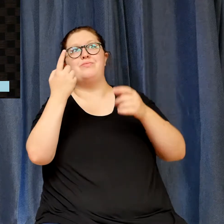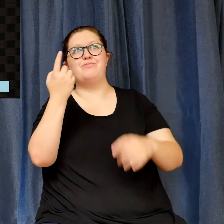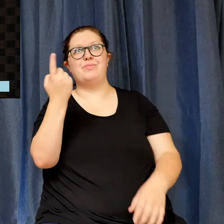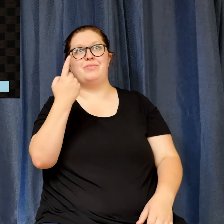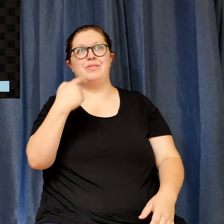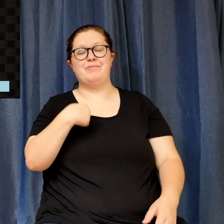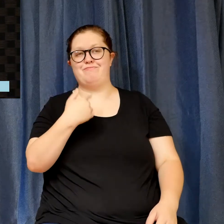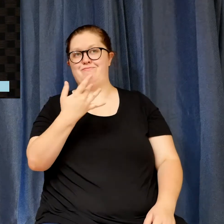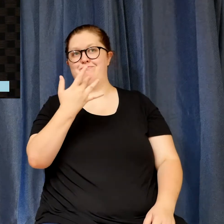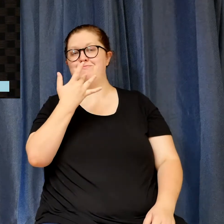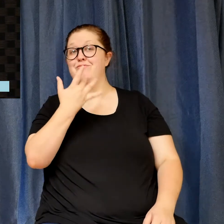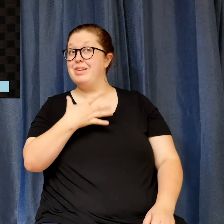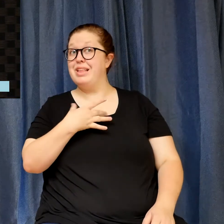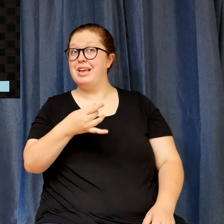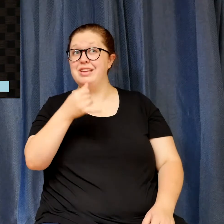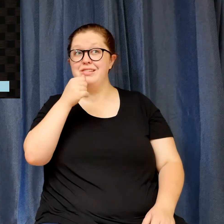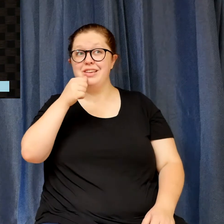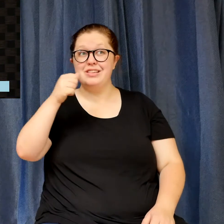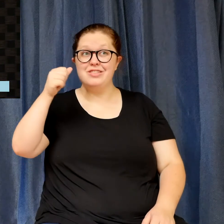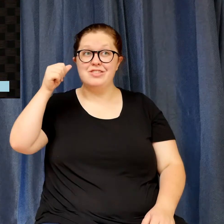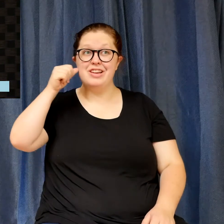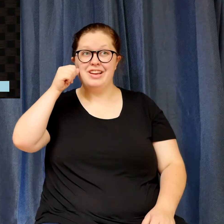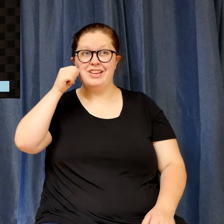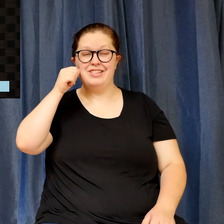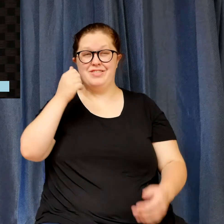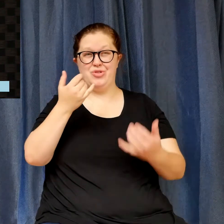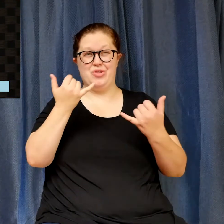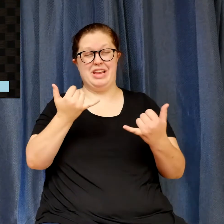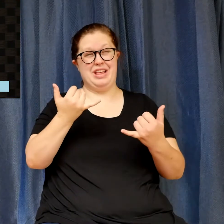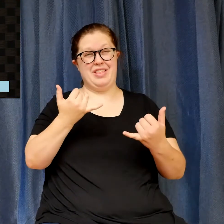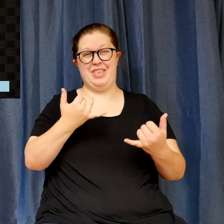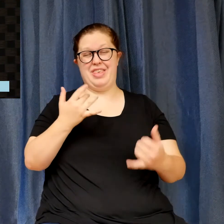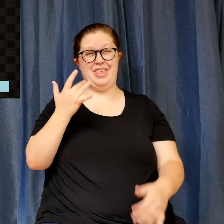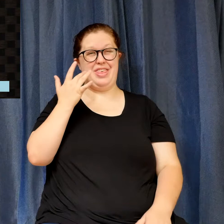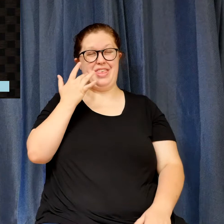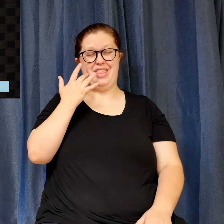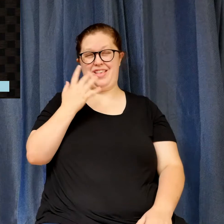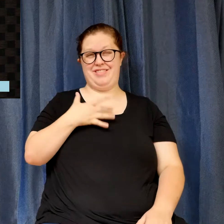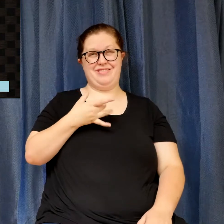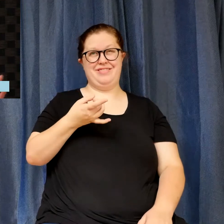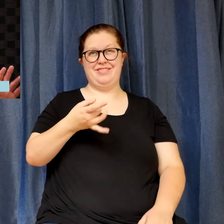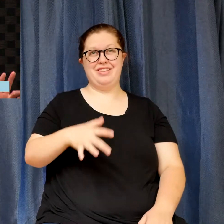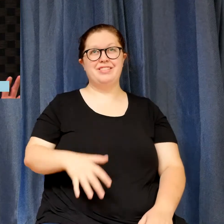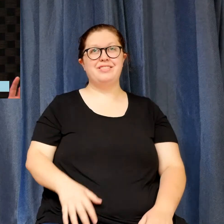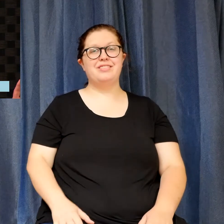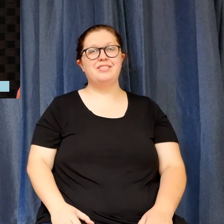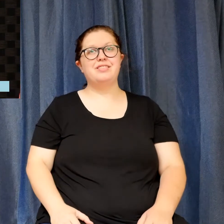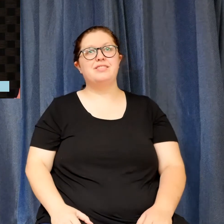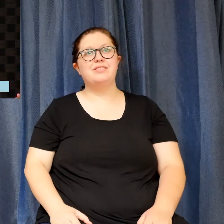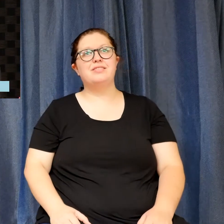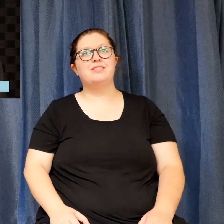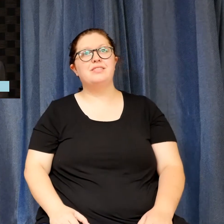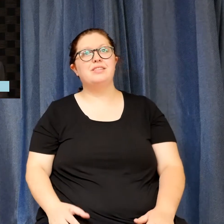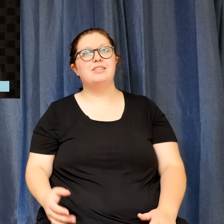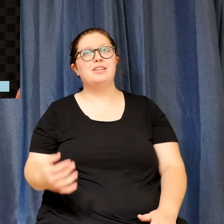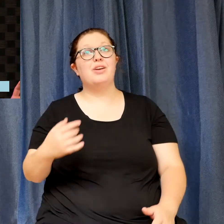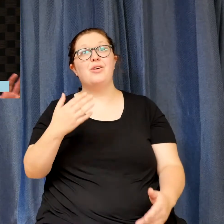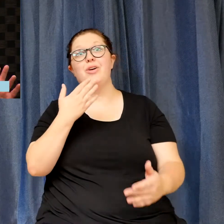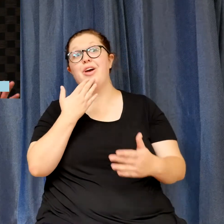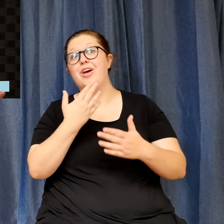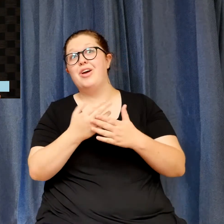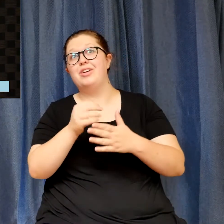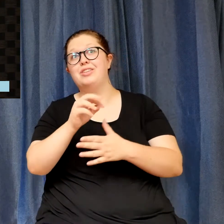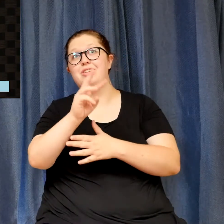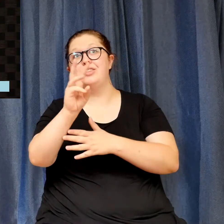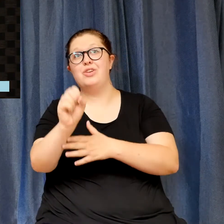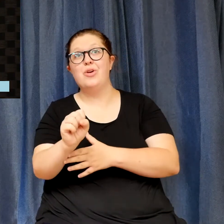metal today. There's something about chemotherapy that changes your taste buds. The good news, I'll already fast forward. The